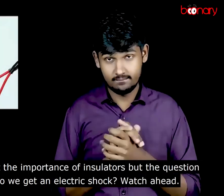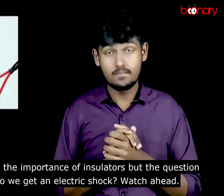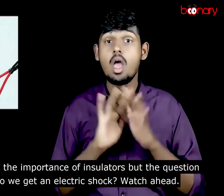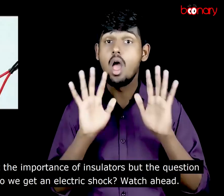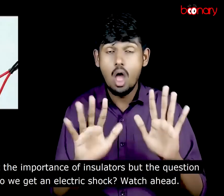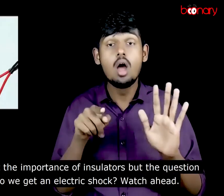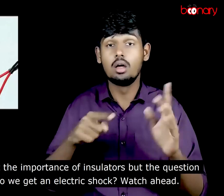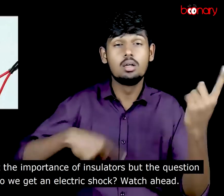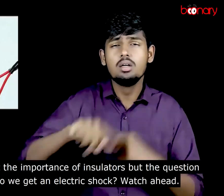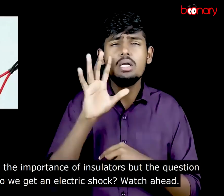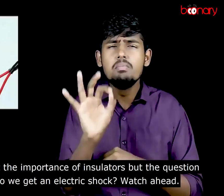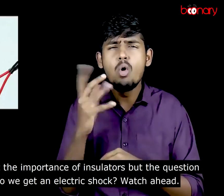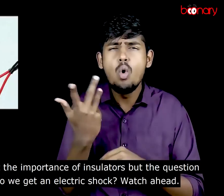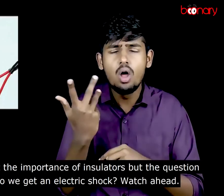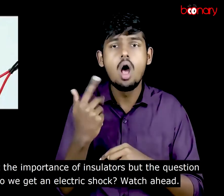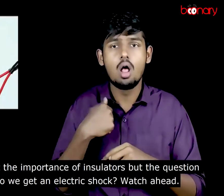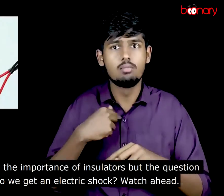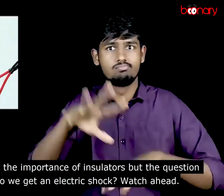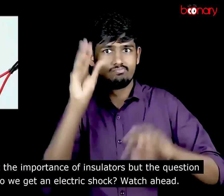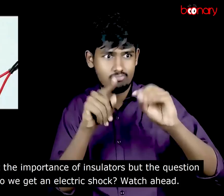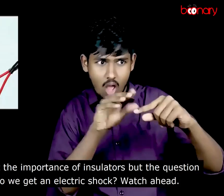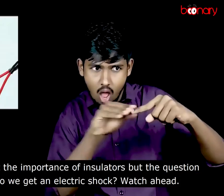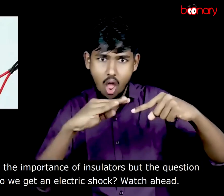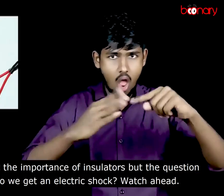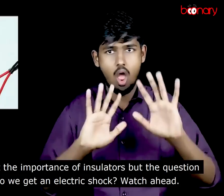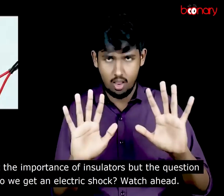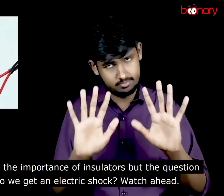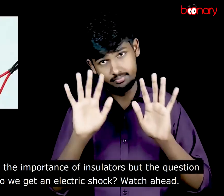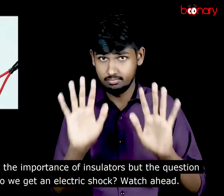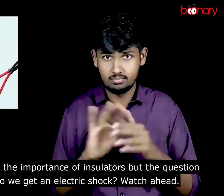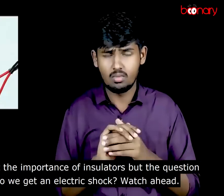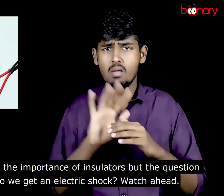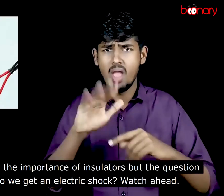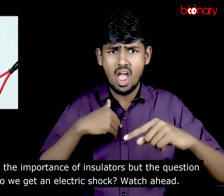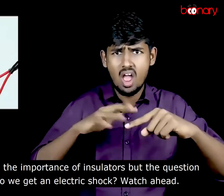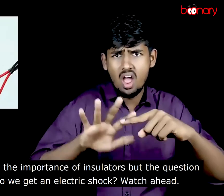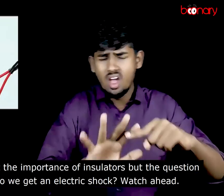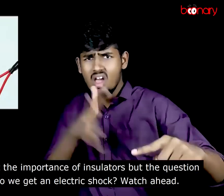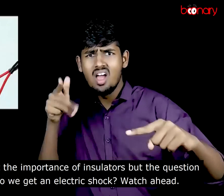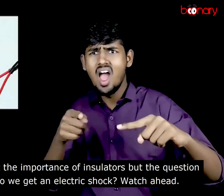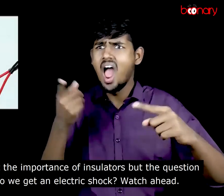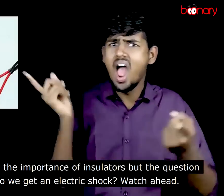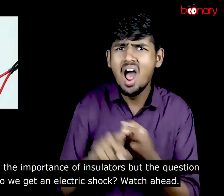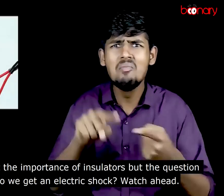We learnt about the importance of insulators, but the question arises, why do we get an electric